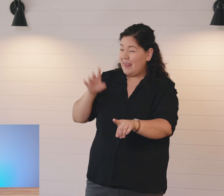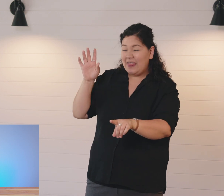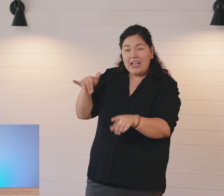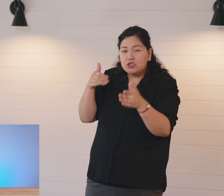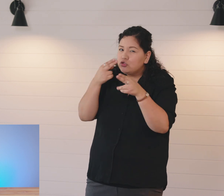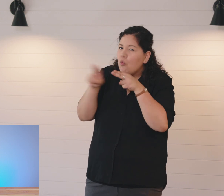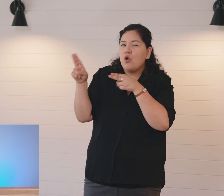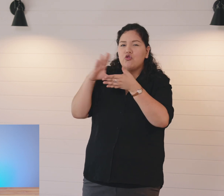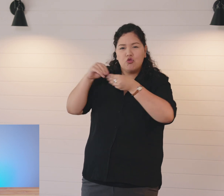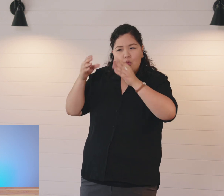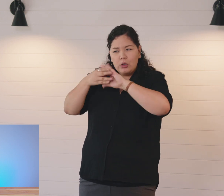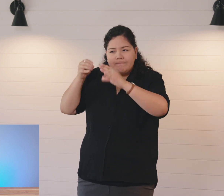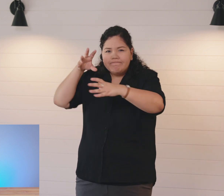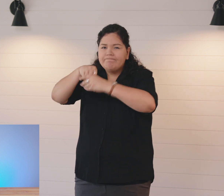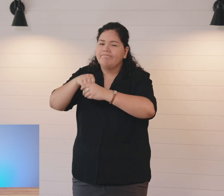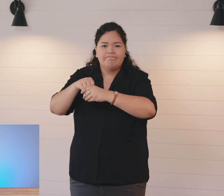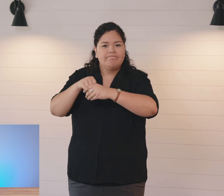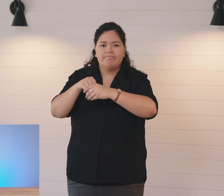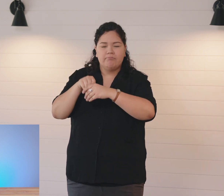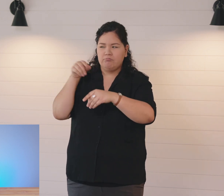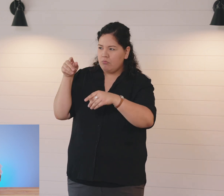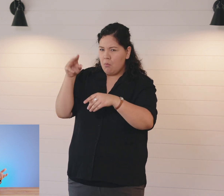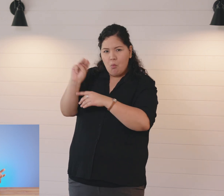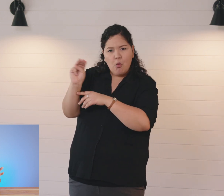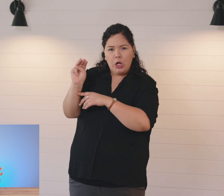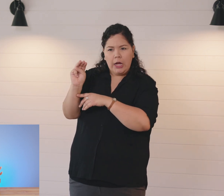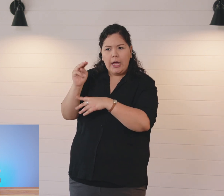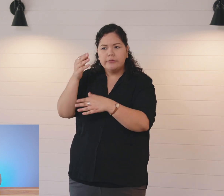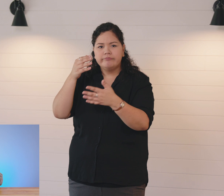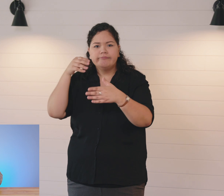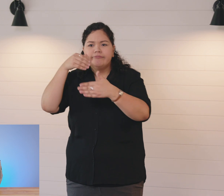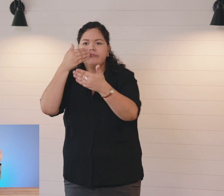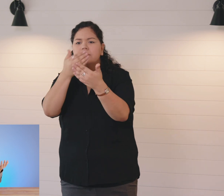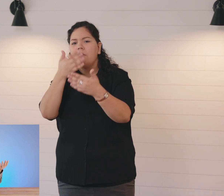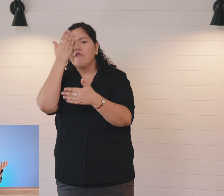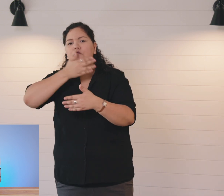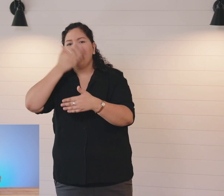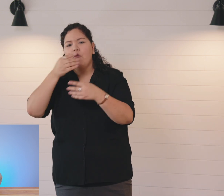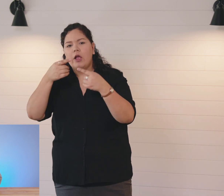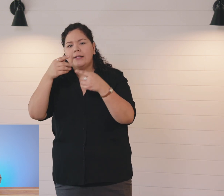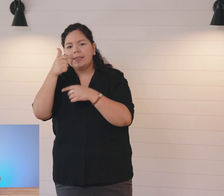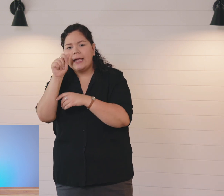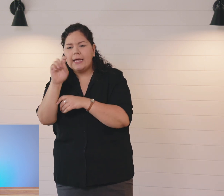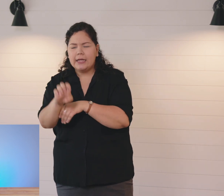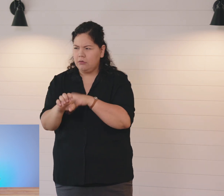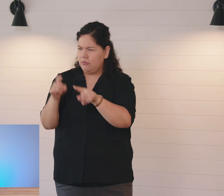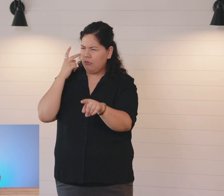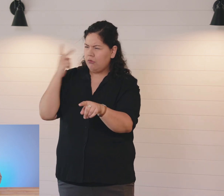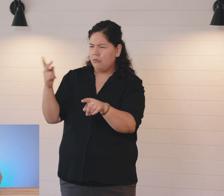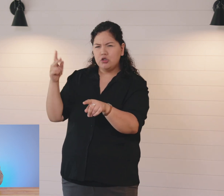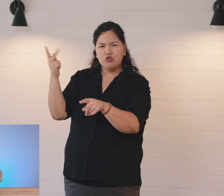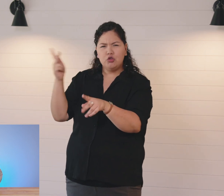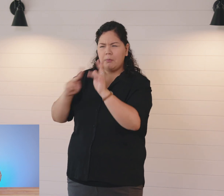This little story is included almost out of nowhere about how Mordecai's at the front gate, and he overhears at the